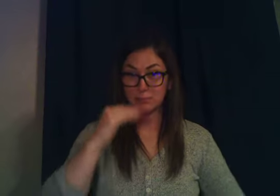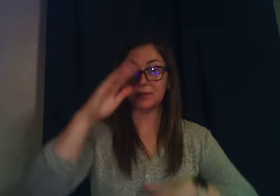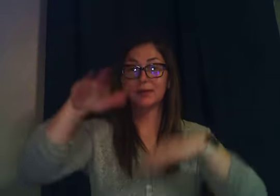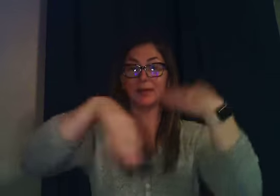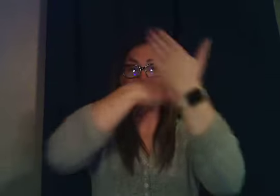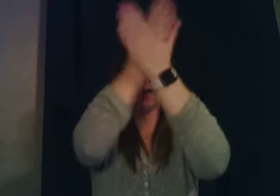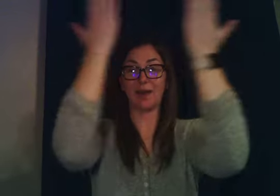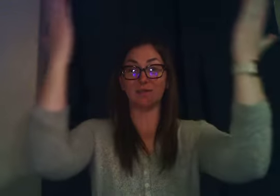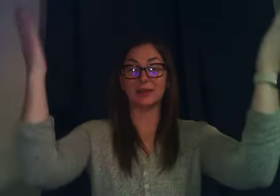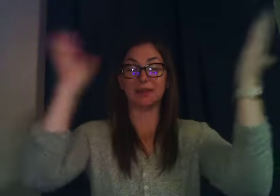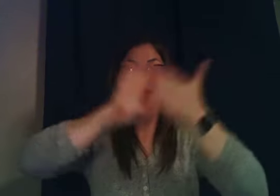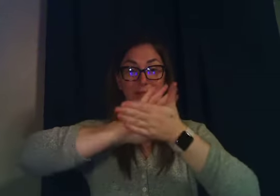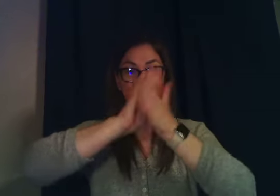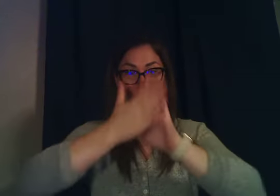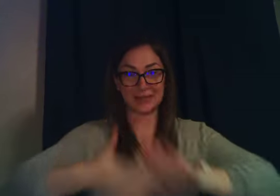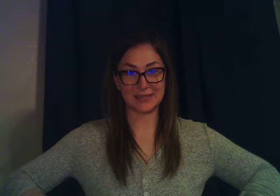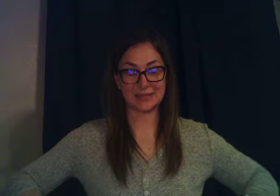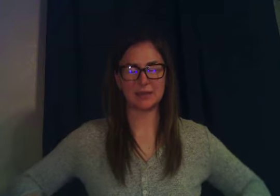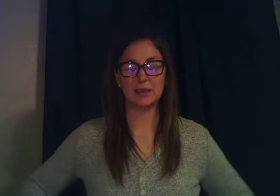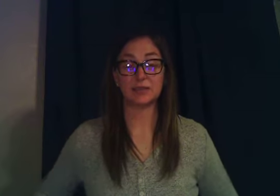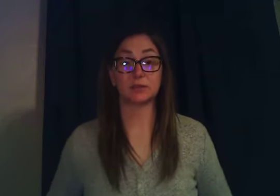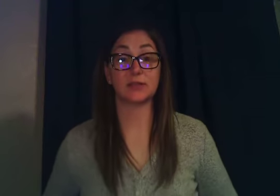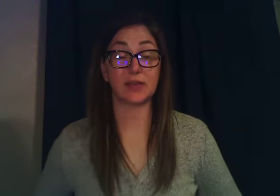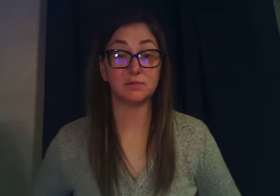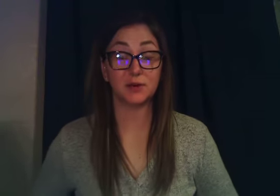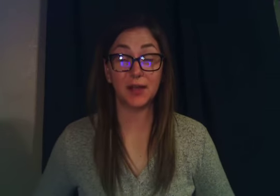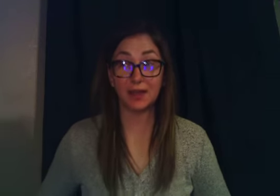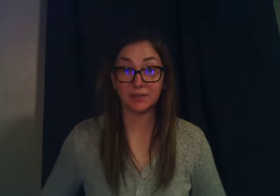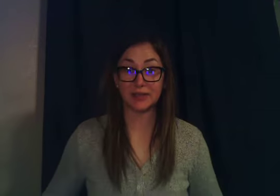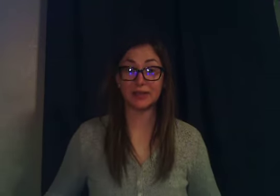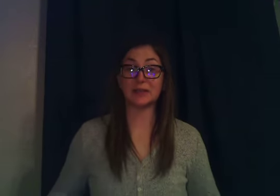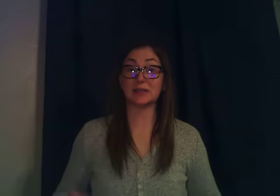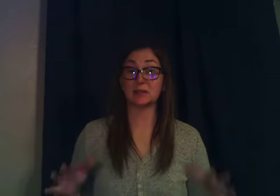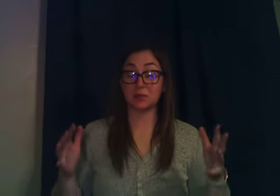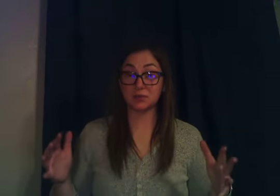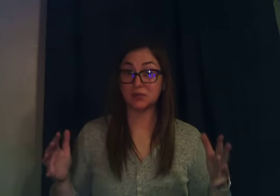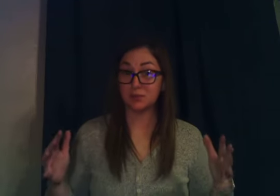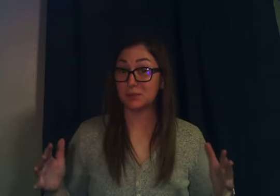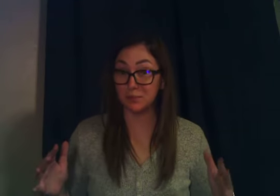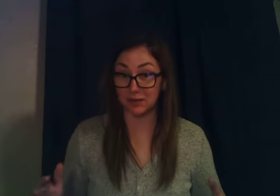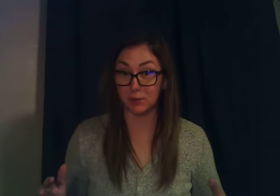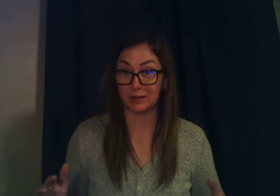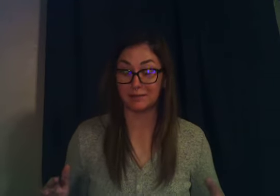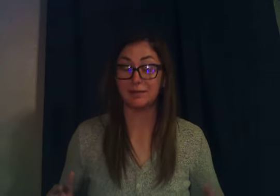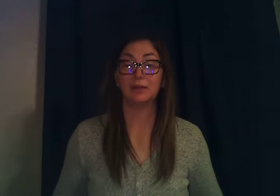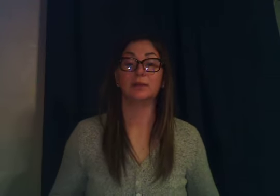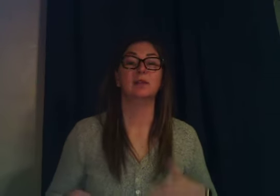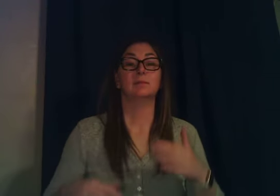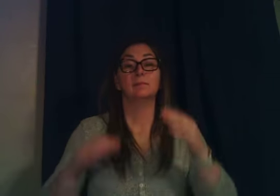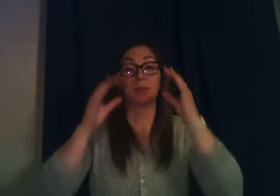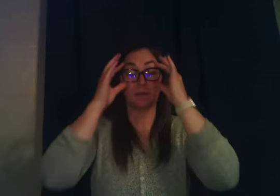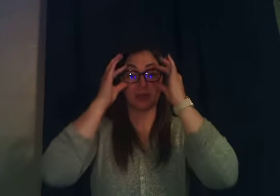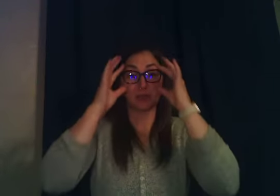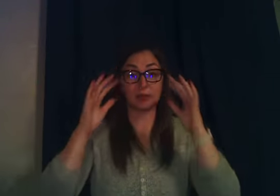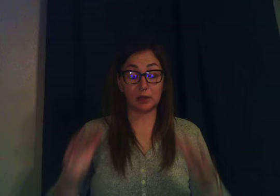in heavenly peace. So the sign for heaven is supposed to be a big one. I'm going to slow